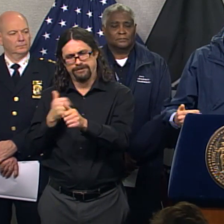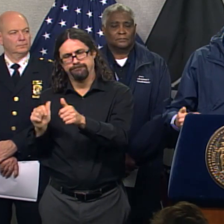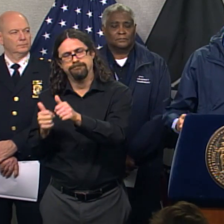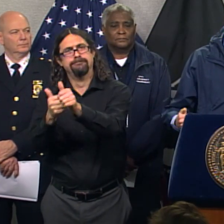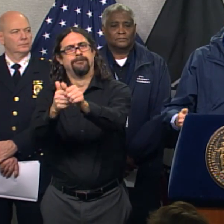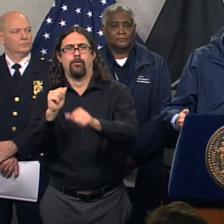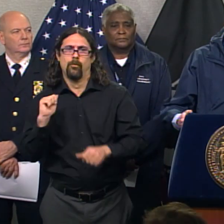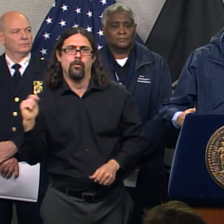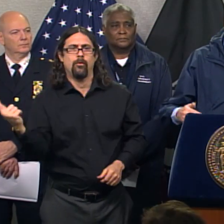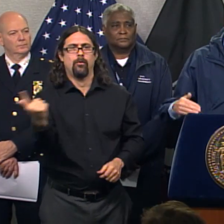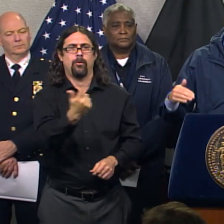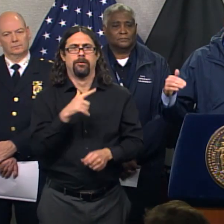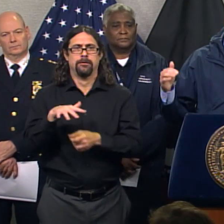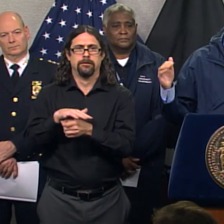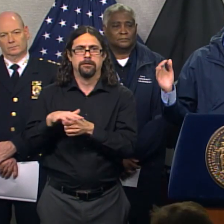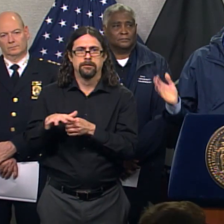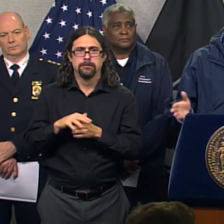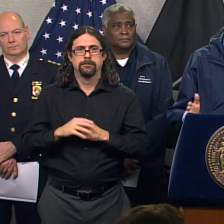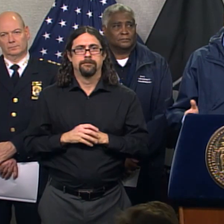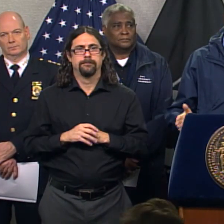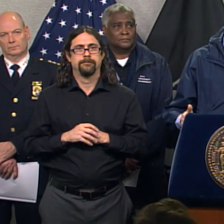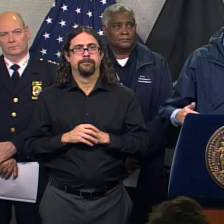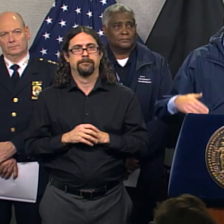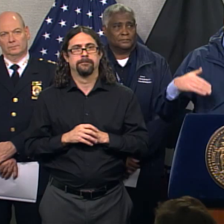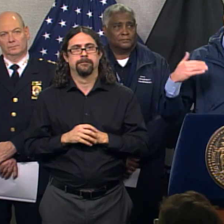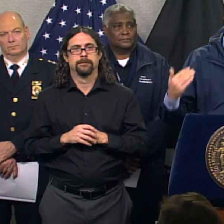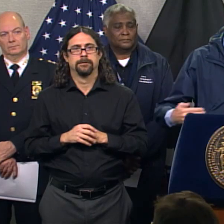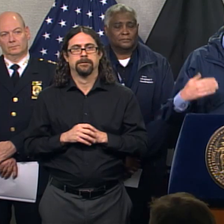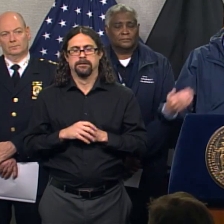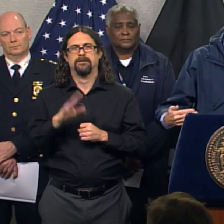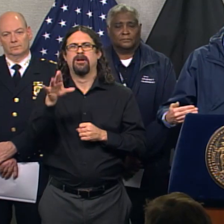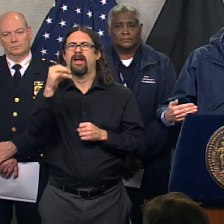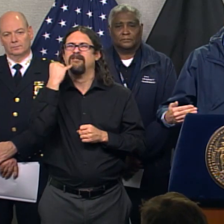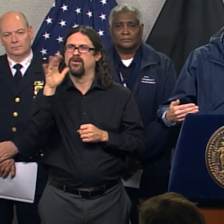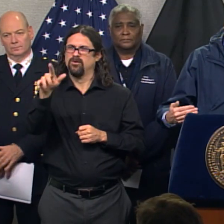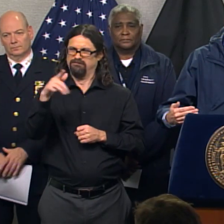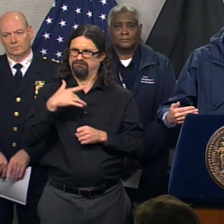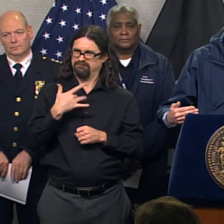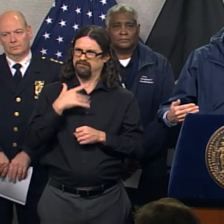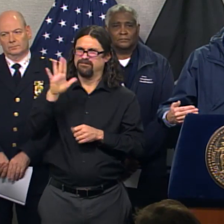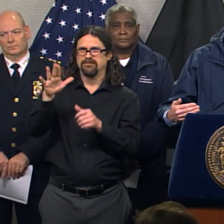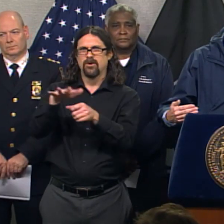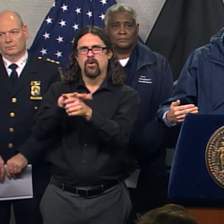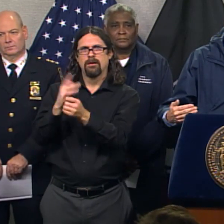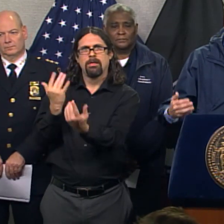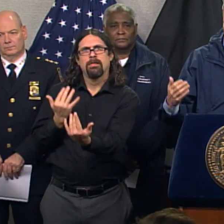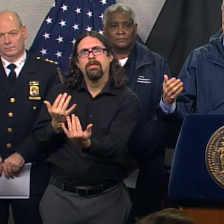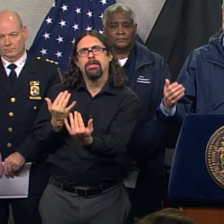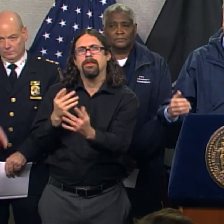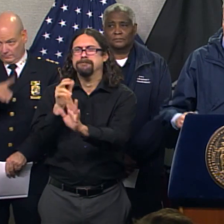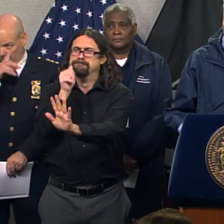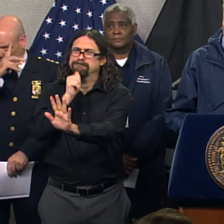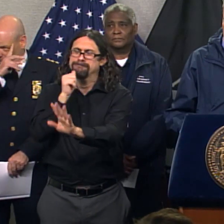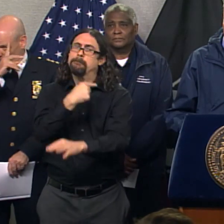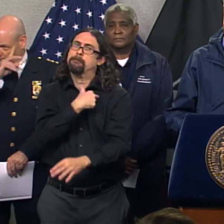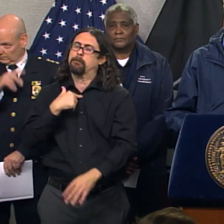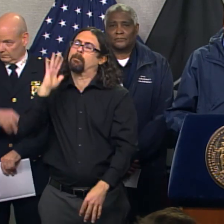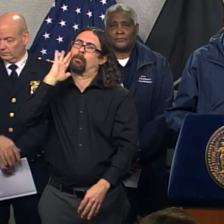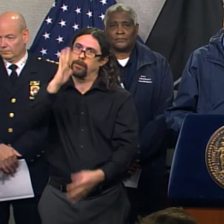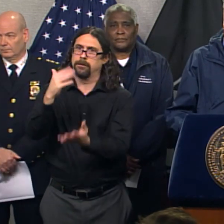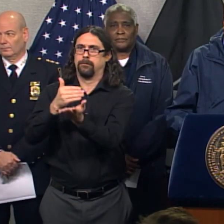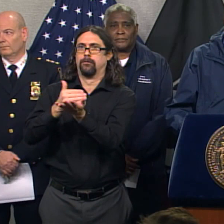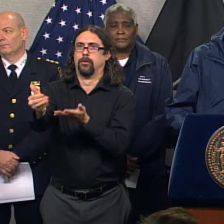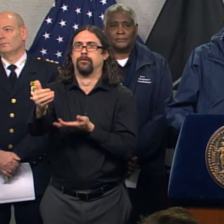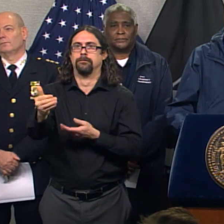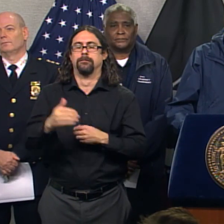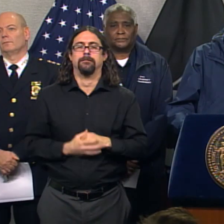for these next hours, you could plow every street simultaneously, and it's just going to reaccumulate again very, very quickly. If you're talking 2 or 3